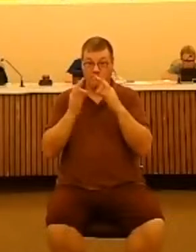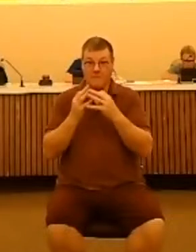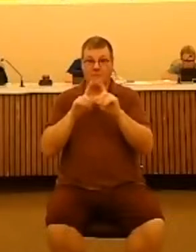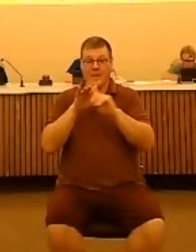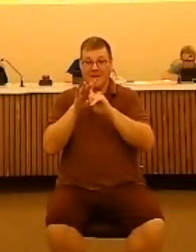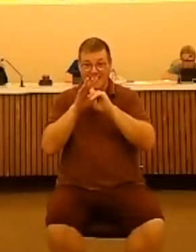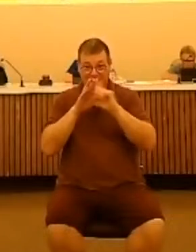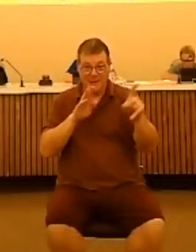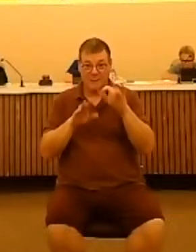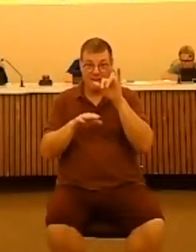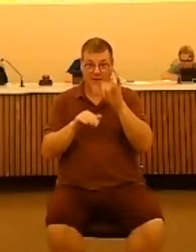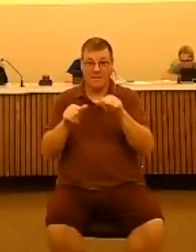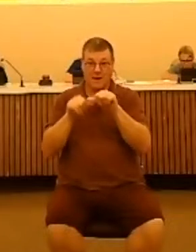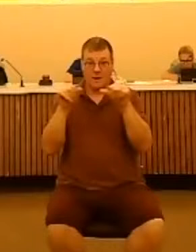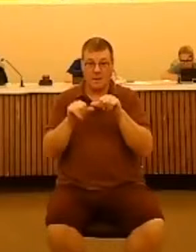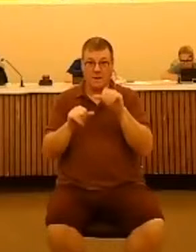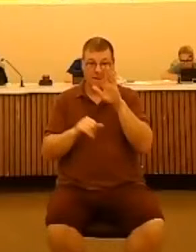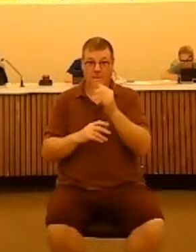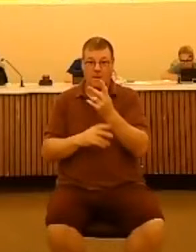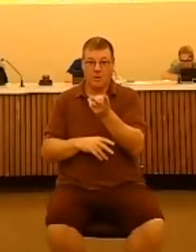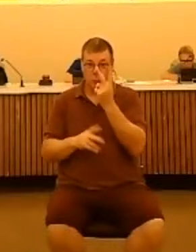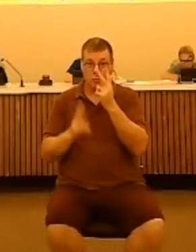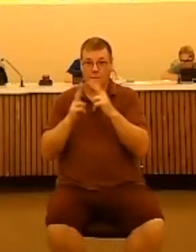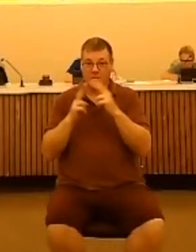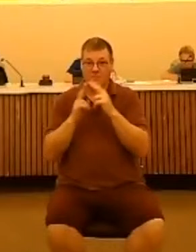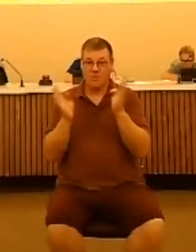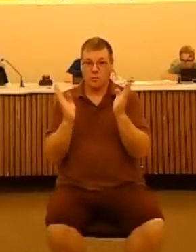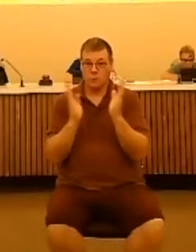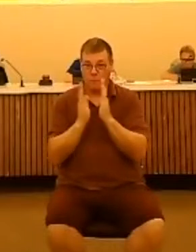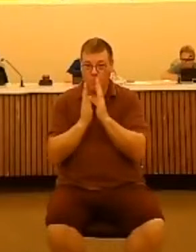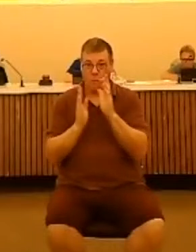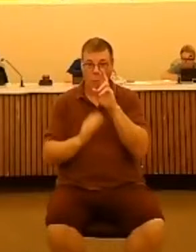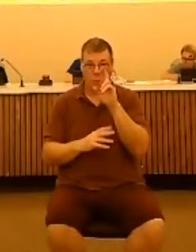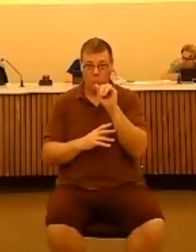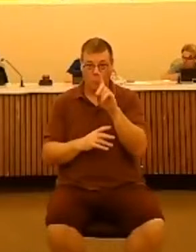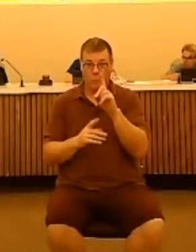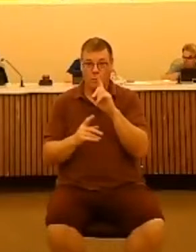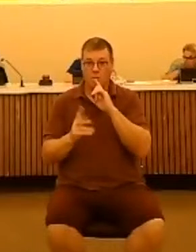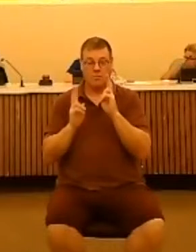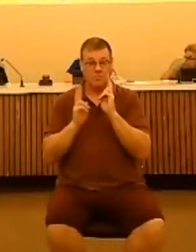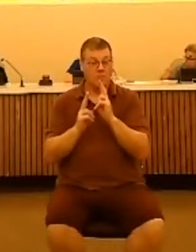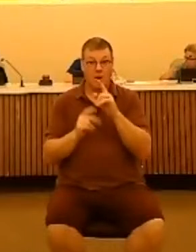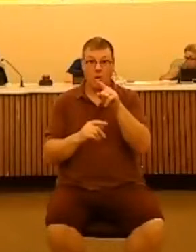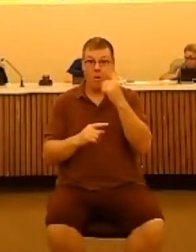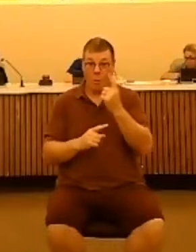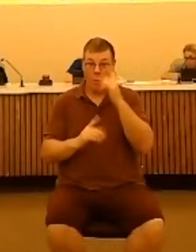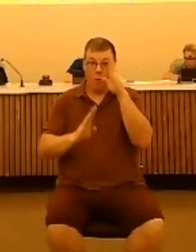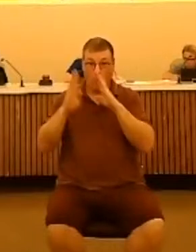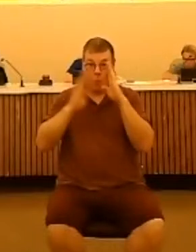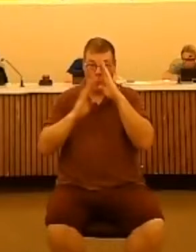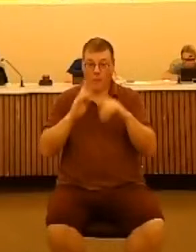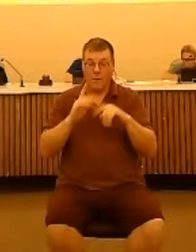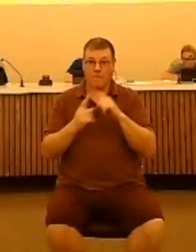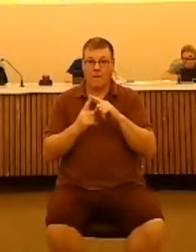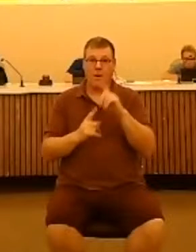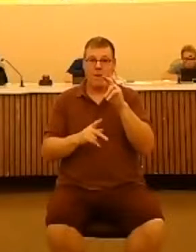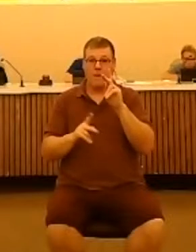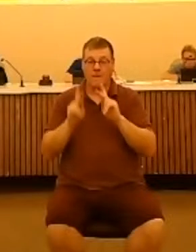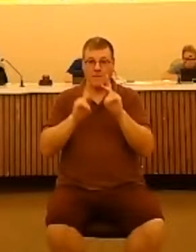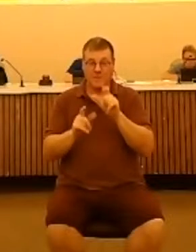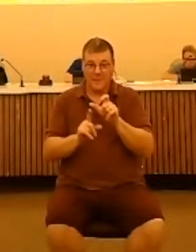out of that neighborhood by 2 very tiny little roads? And they are so narrow. You always worry about authors, but what about the fact